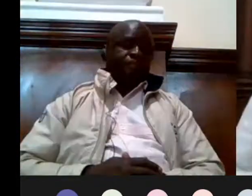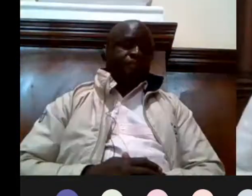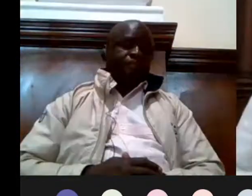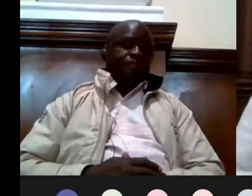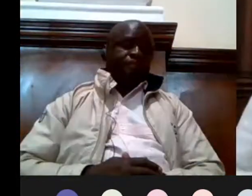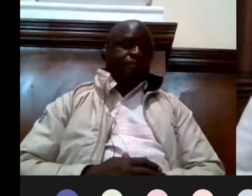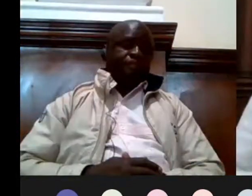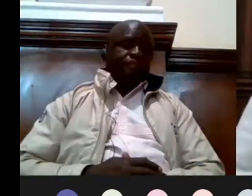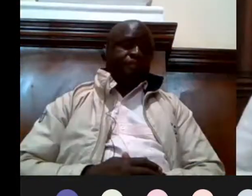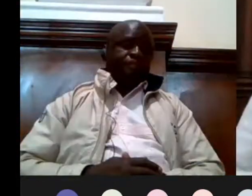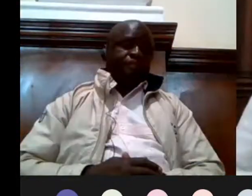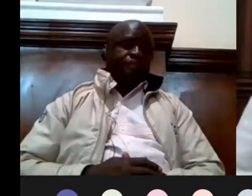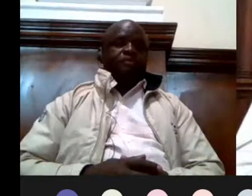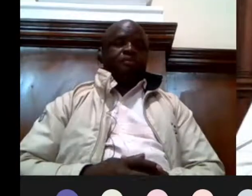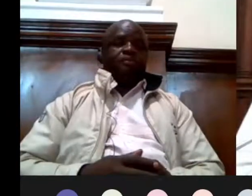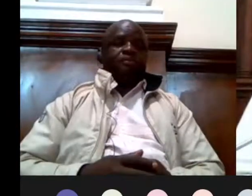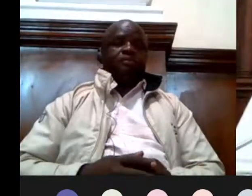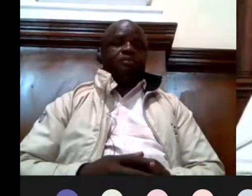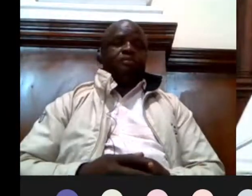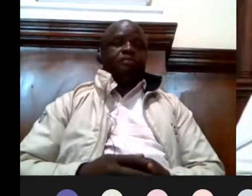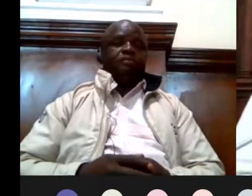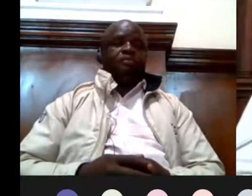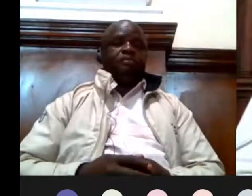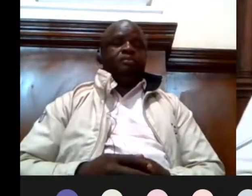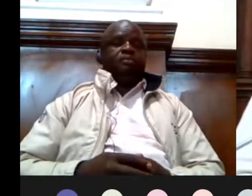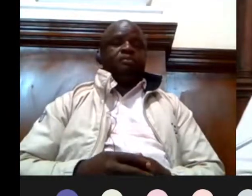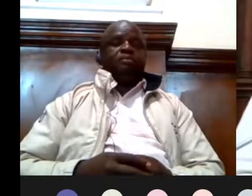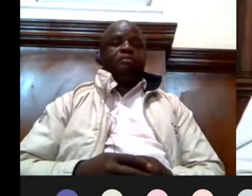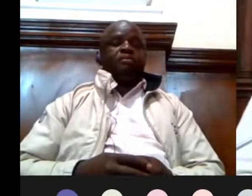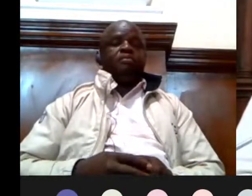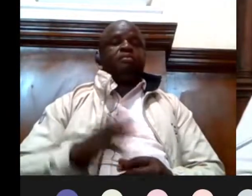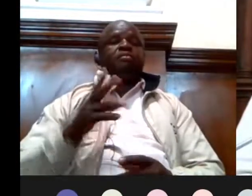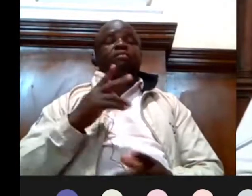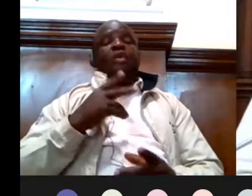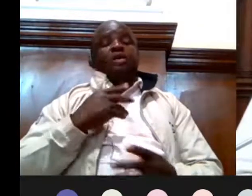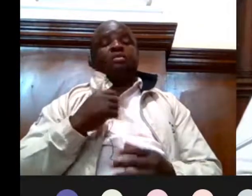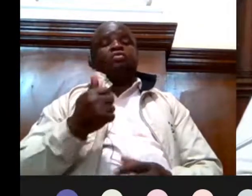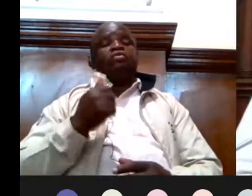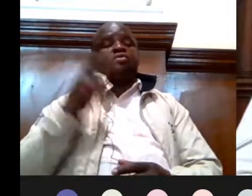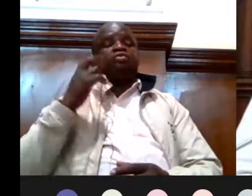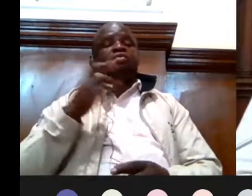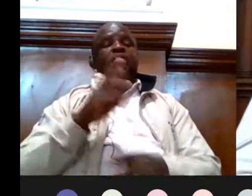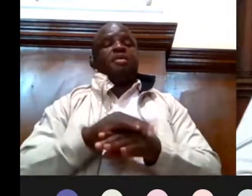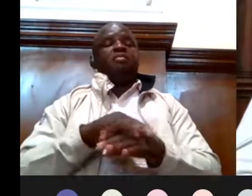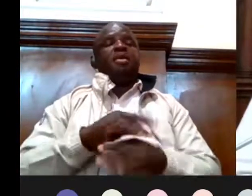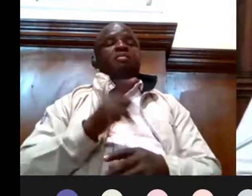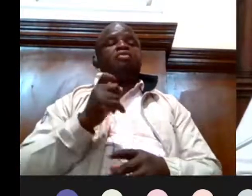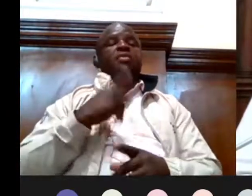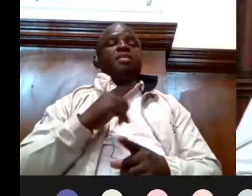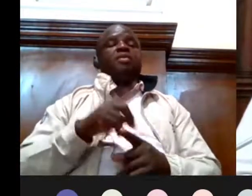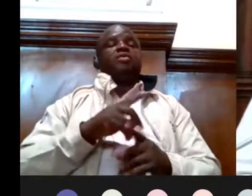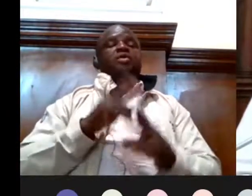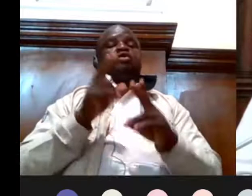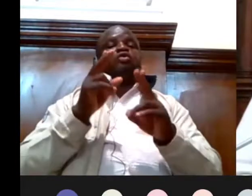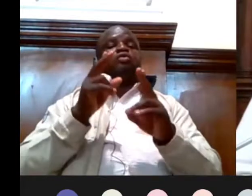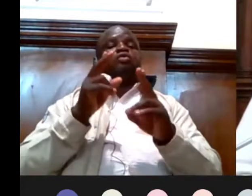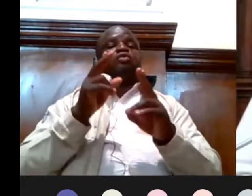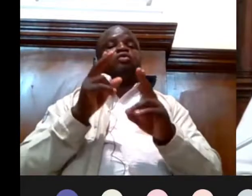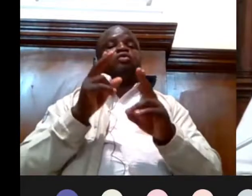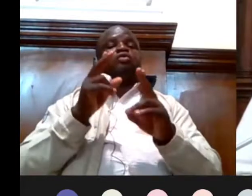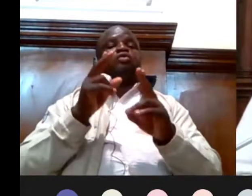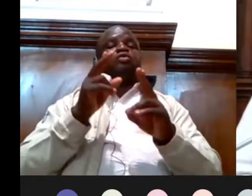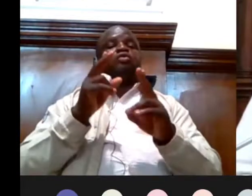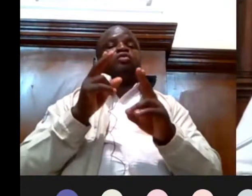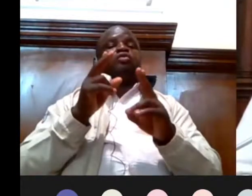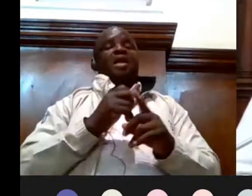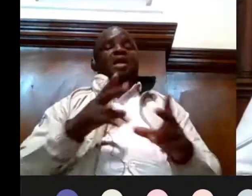Yes. Thank you, Speaker. It was good to hear Honorable Mleleke speak about diversity. You know, in the book, The Brunt of the War and Where It